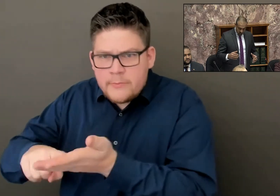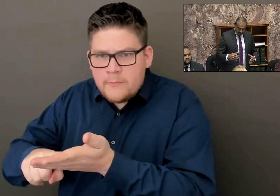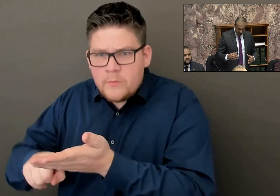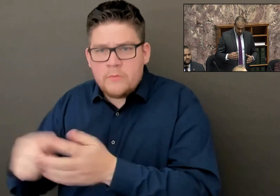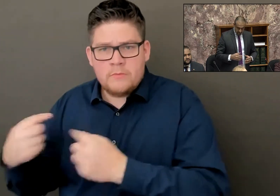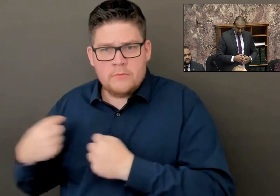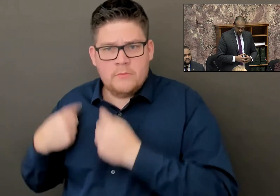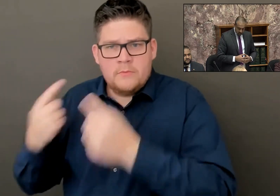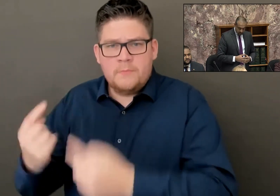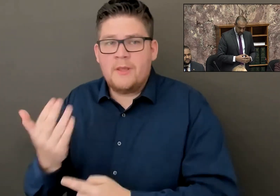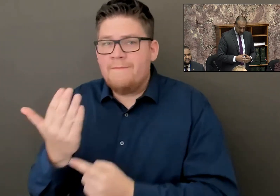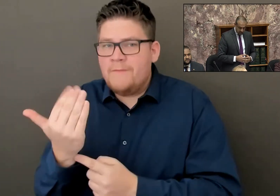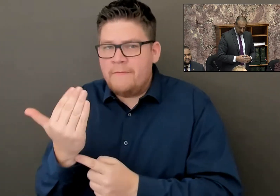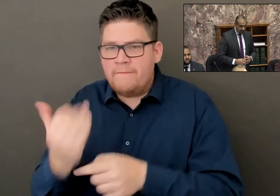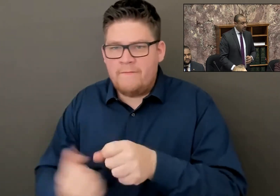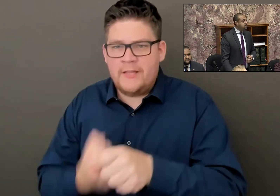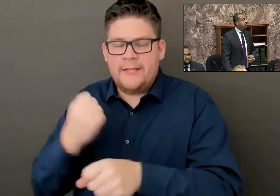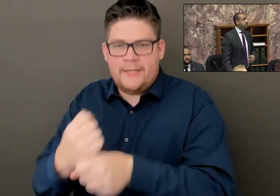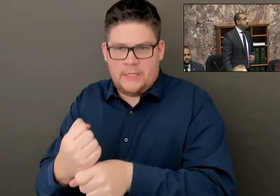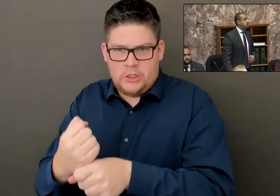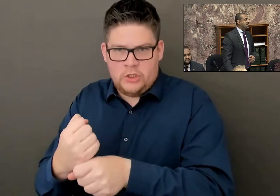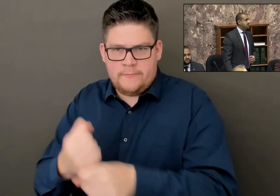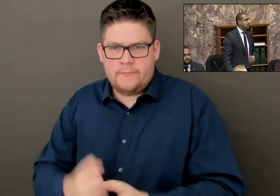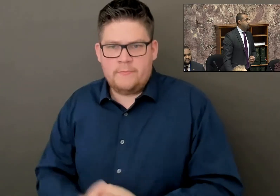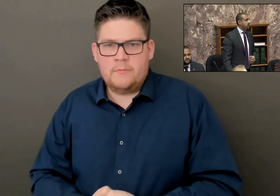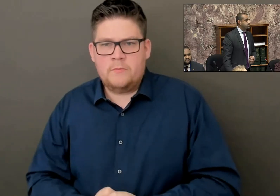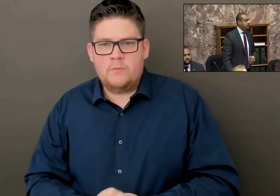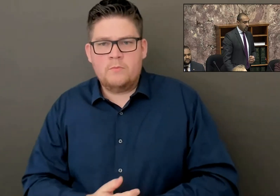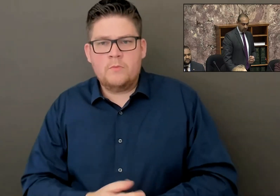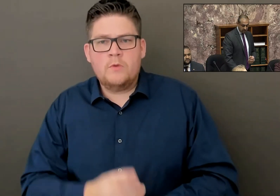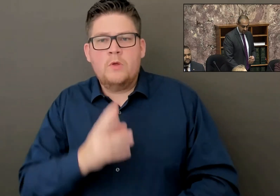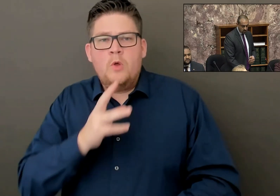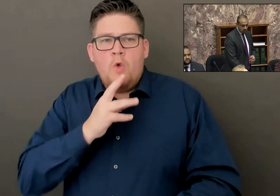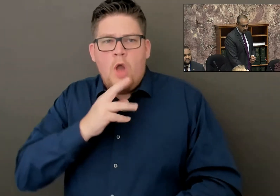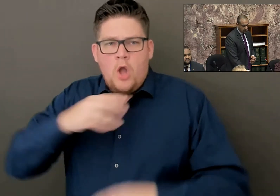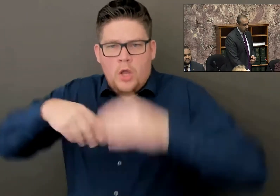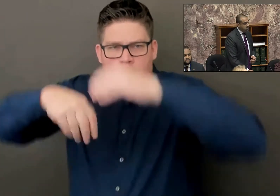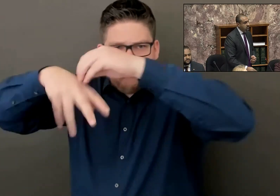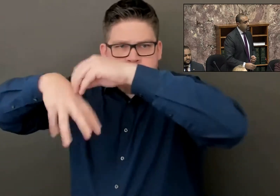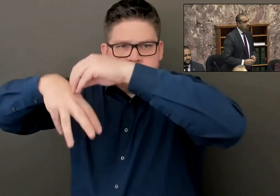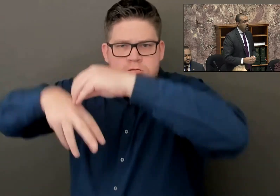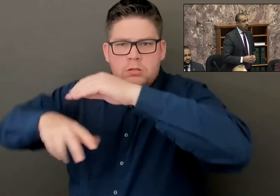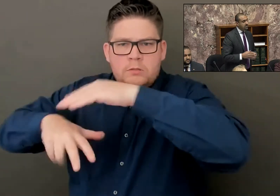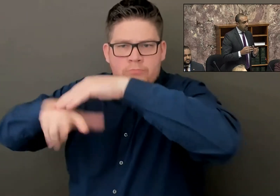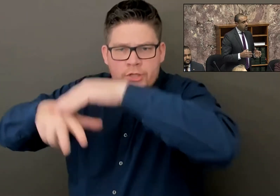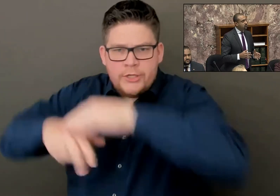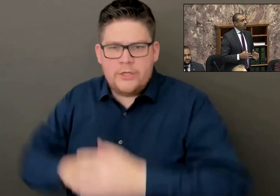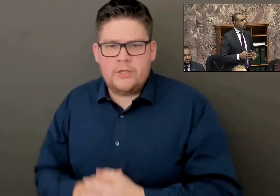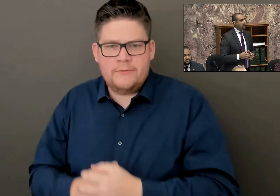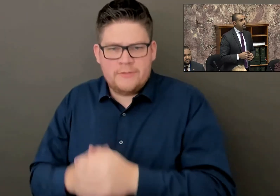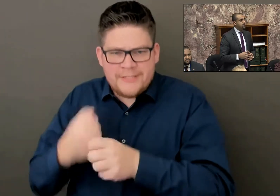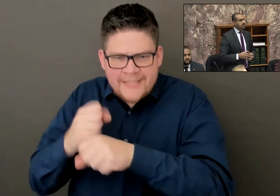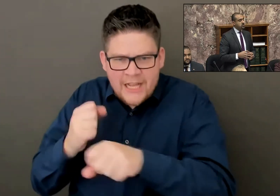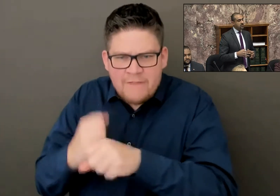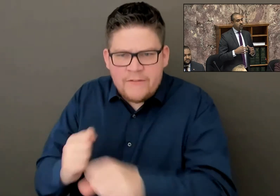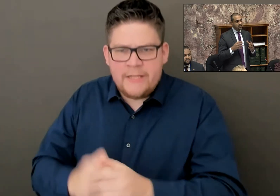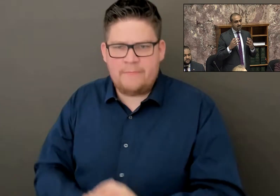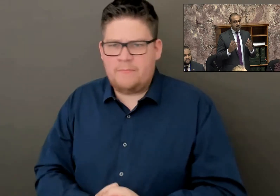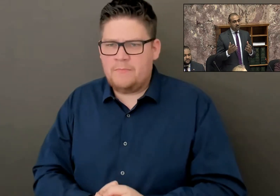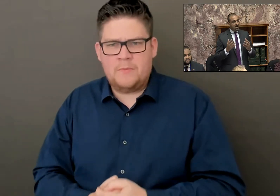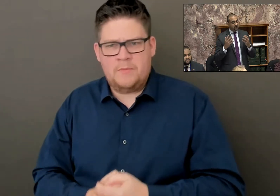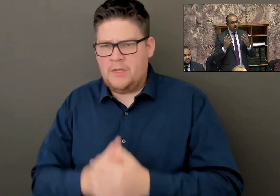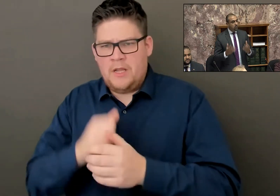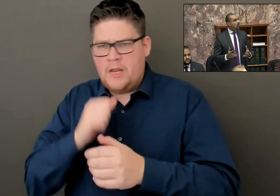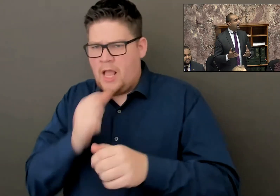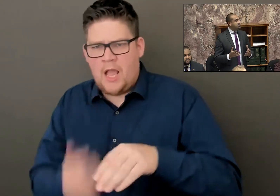systems and all the measures, safety measures put in, that these buildings are less safe, Honourable Speaker. We continue to look at the research. We continue to find ways to make sure that we can